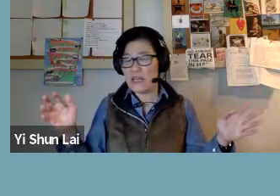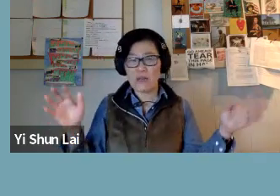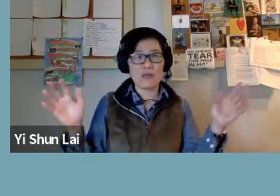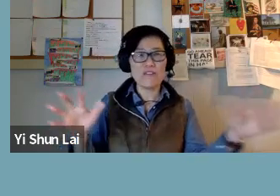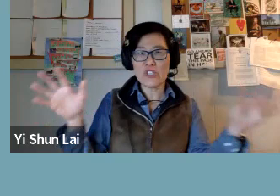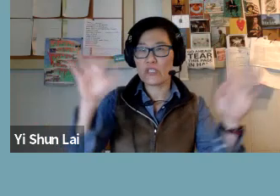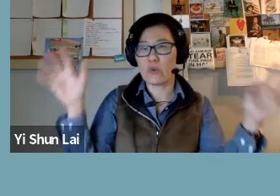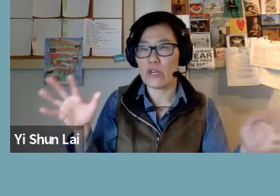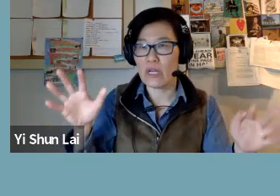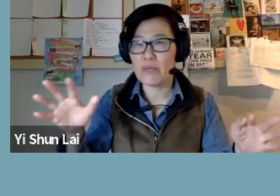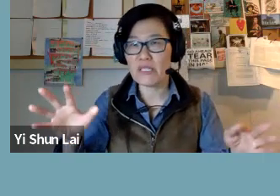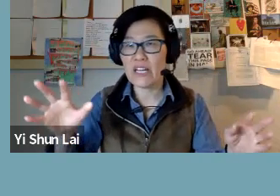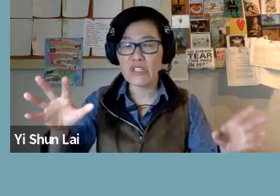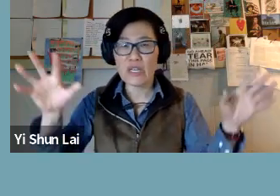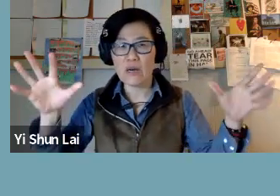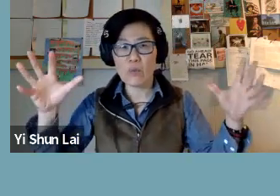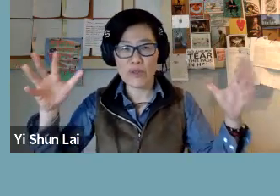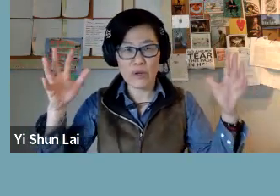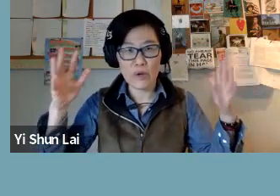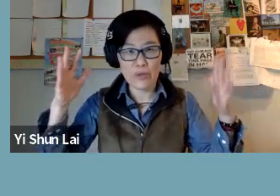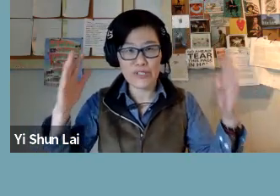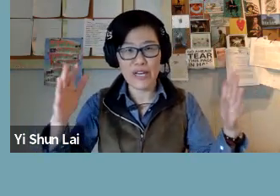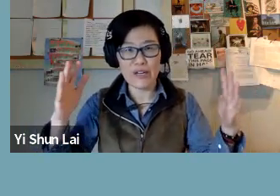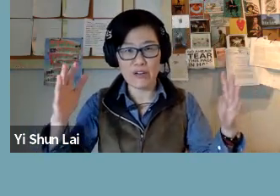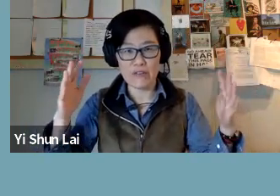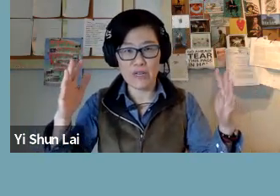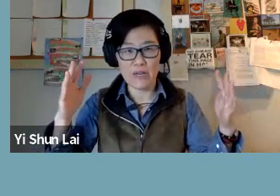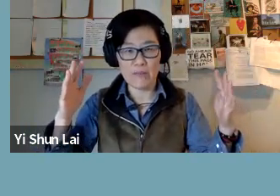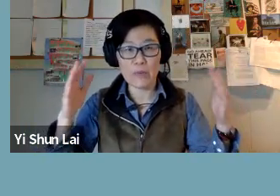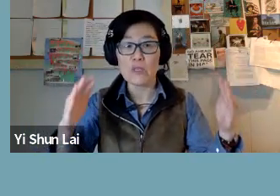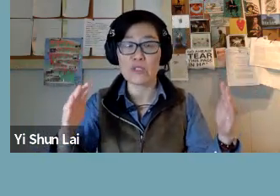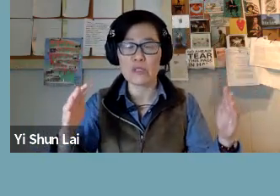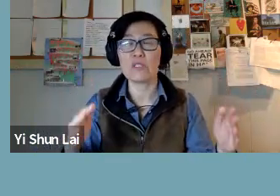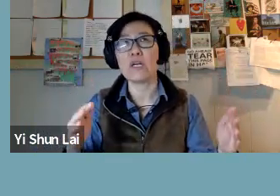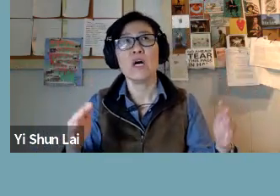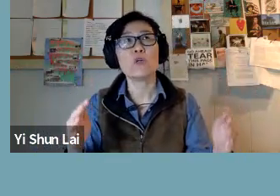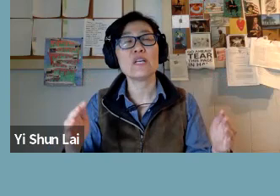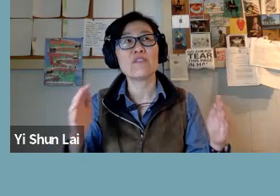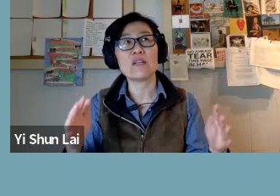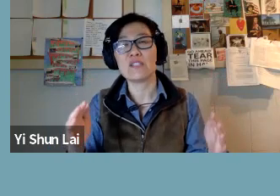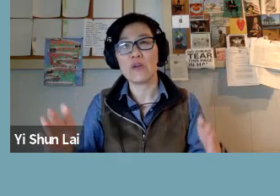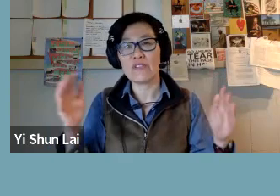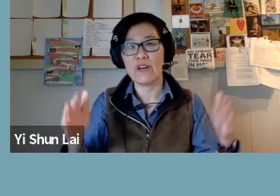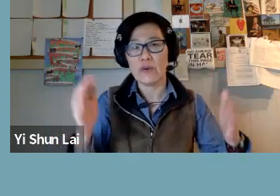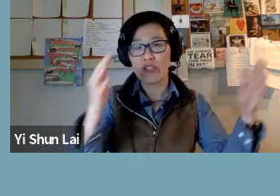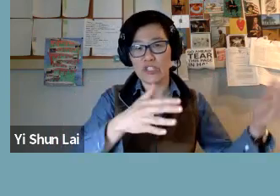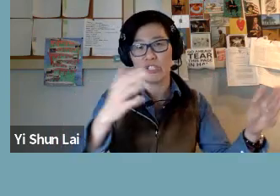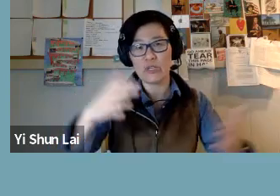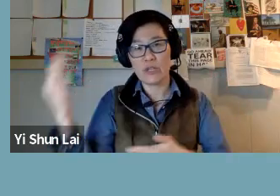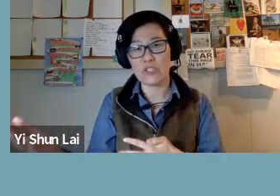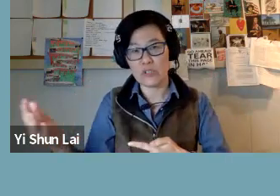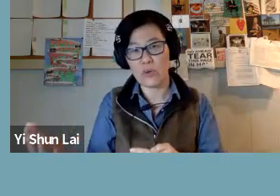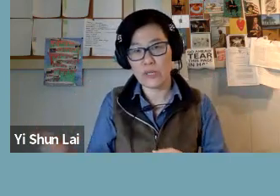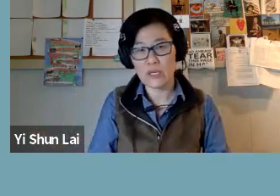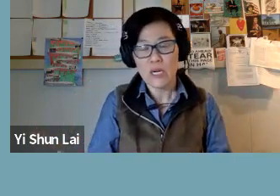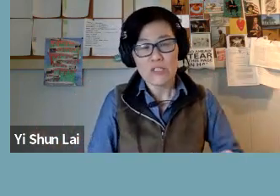queries are weird, okay, because they actually come with a whole set of a whole set of guidelines that you have to follow in addition to